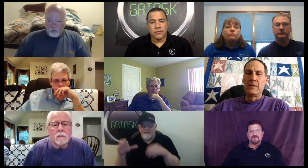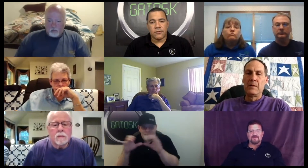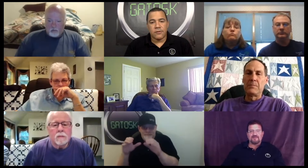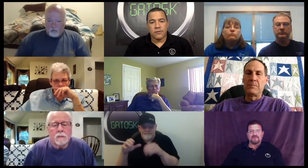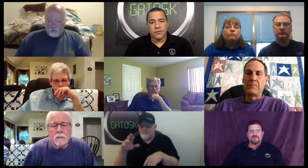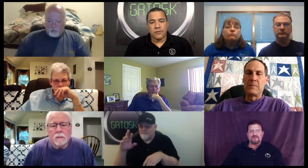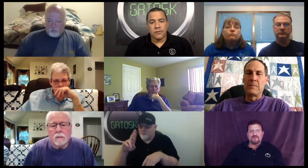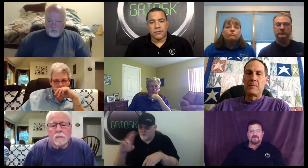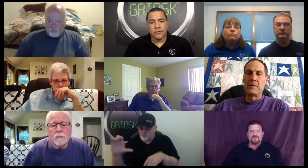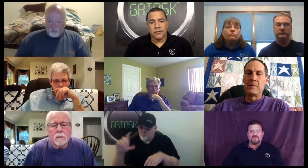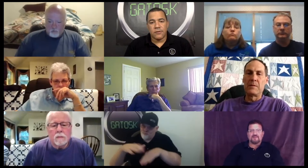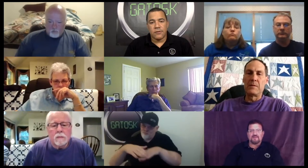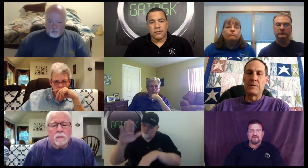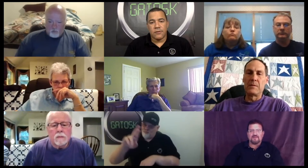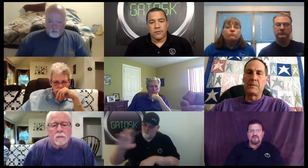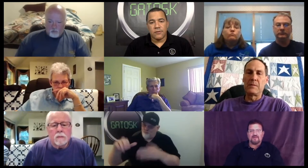they take the test and get certified.